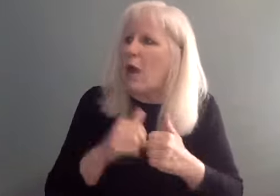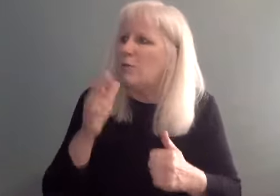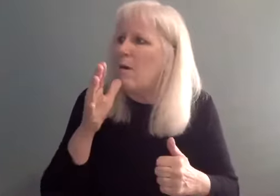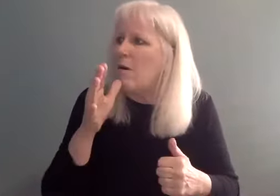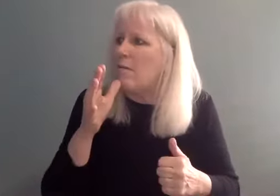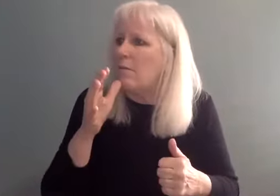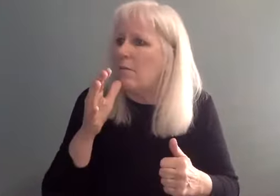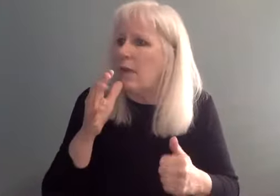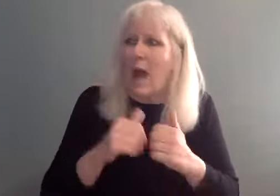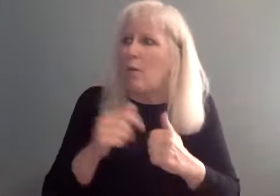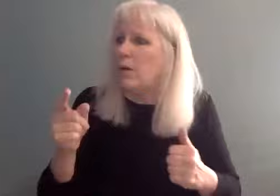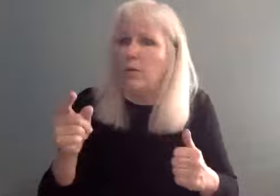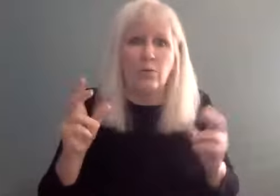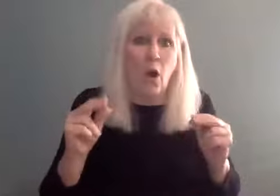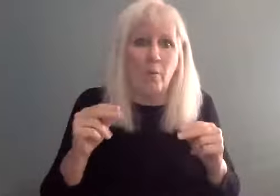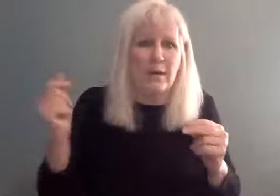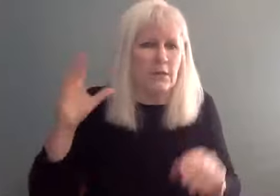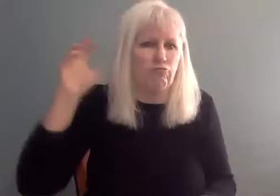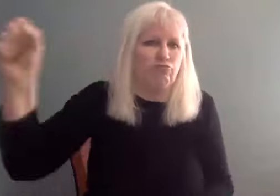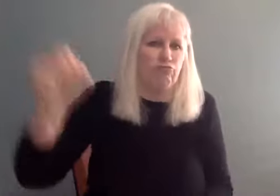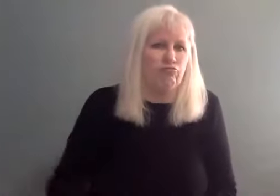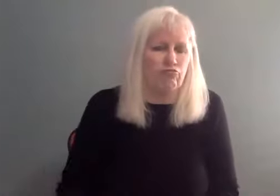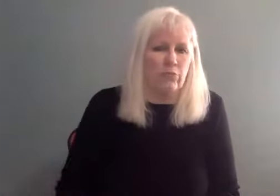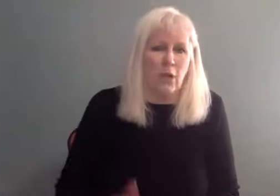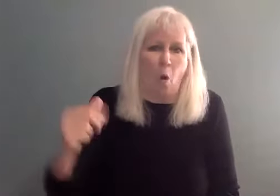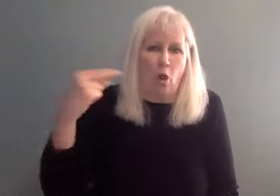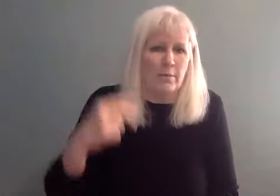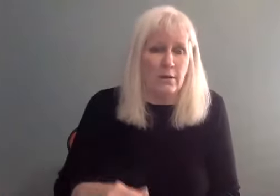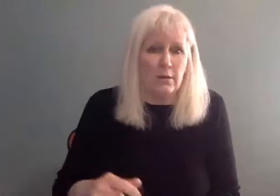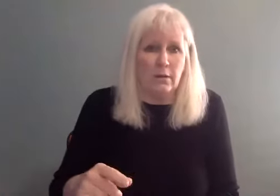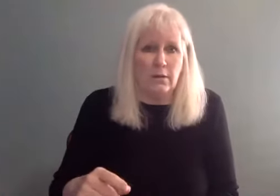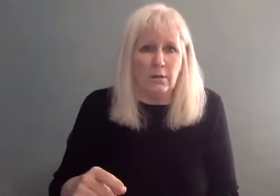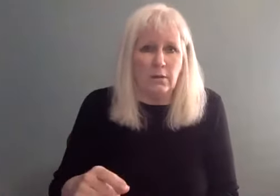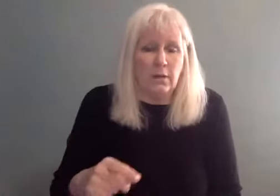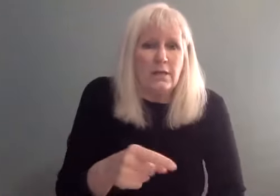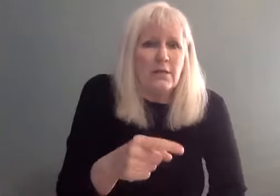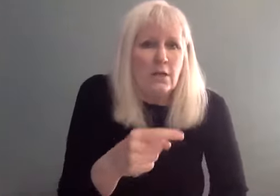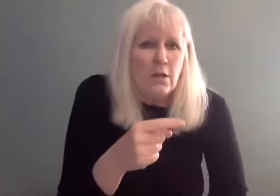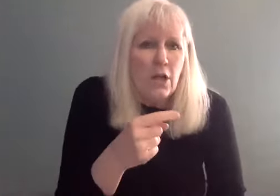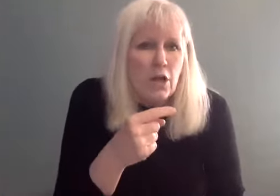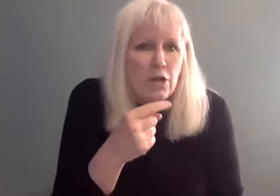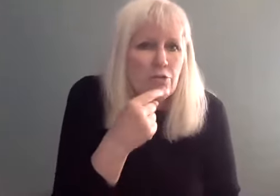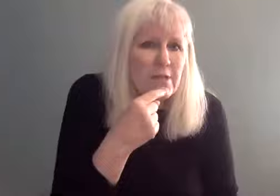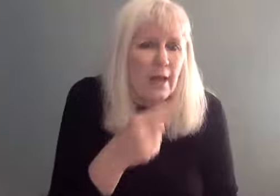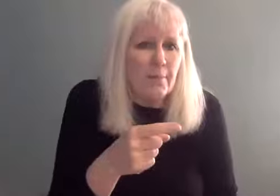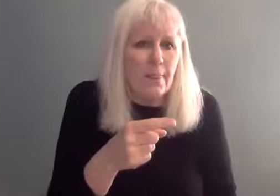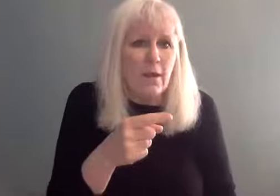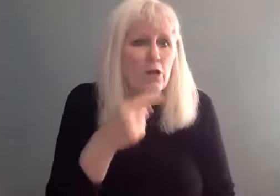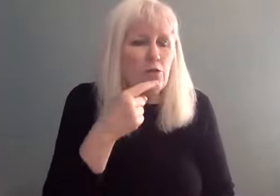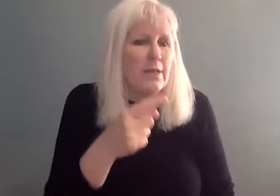How are you? How's the family? He said, all you said was that you weren't guilty and it wasn't your fault. And I believed every piece of it